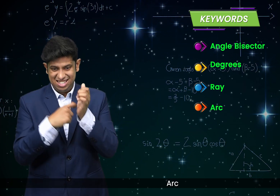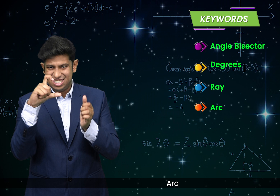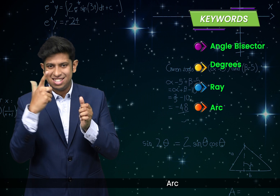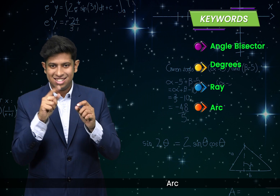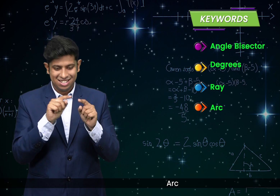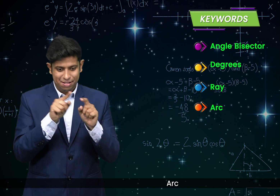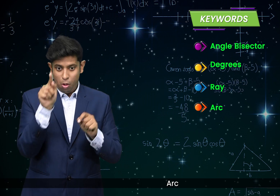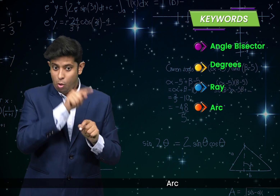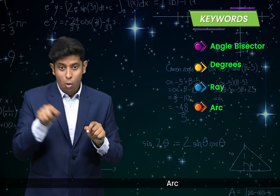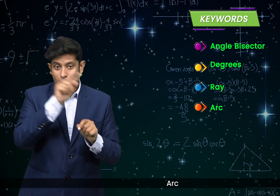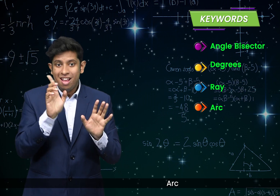arc,